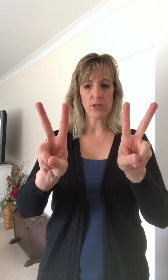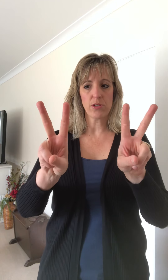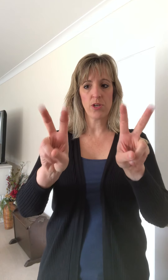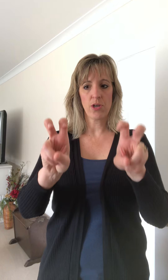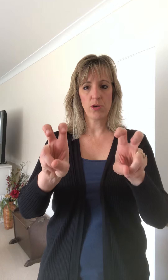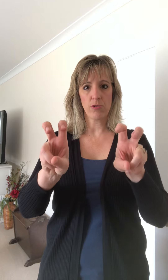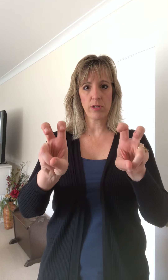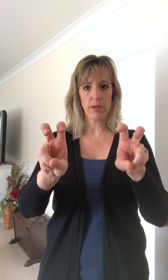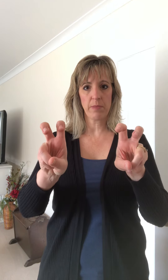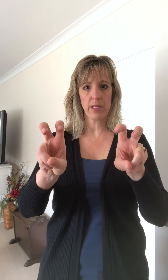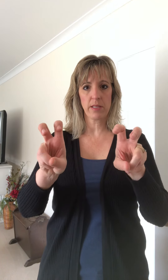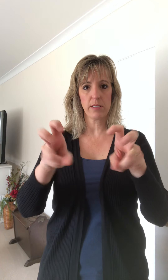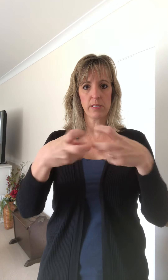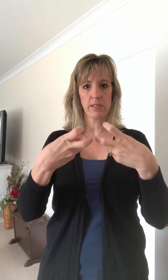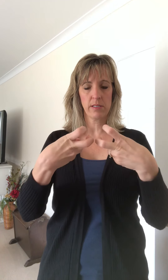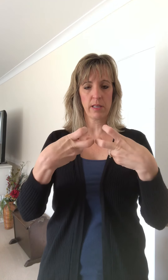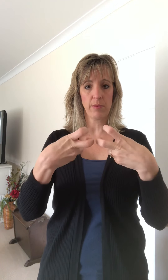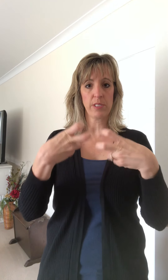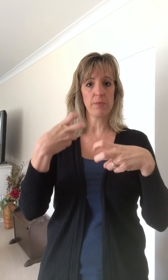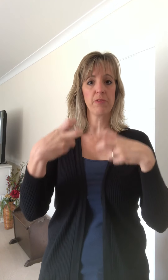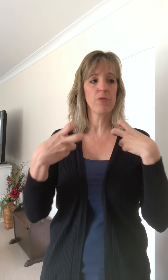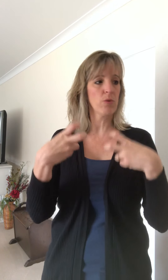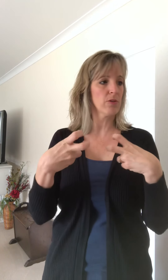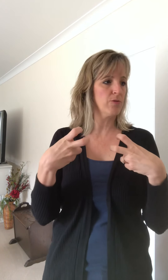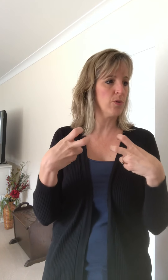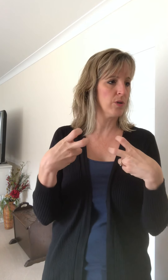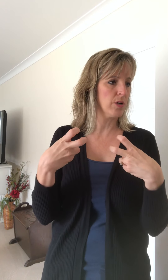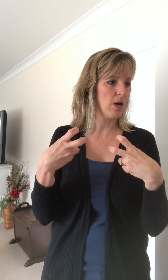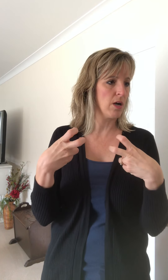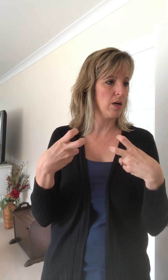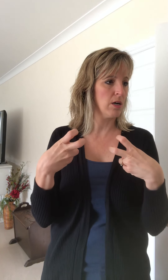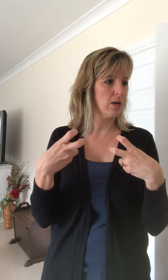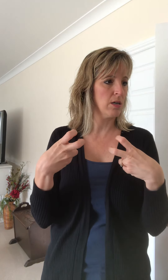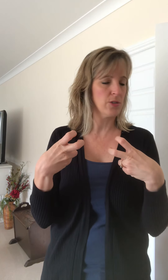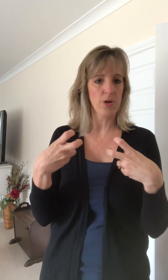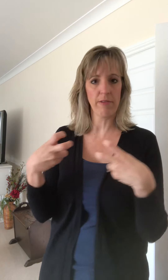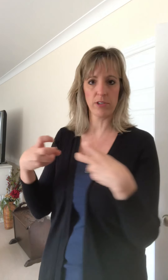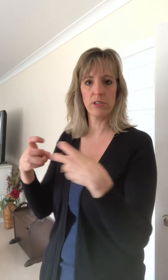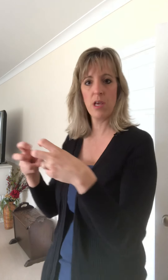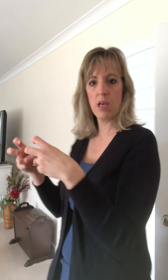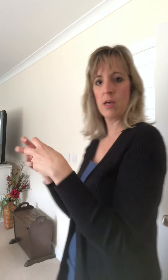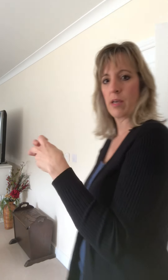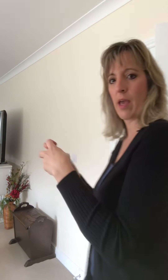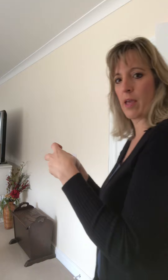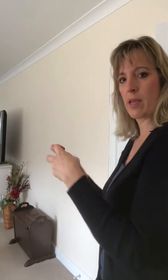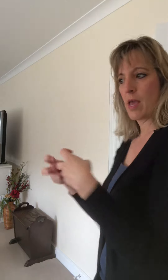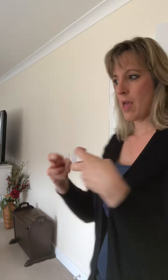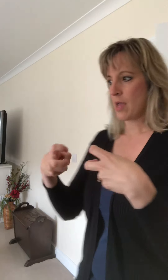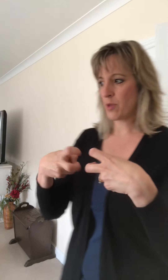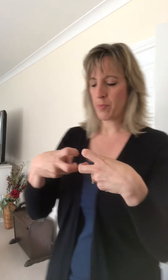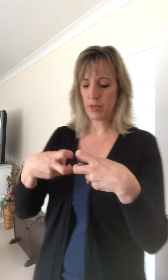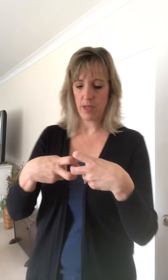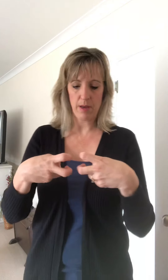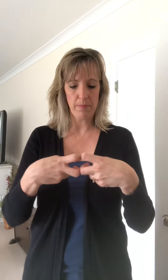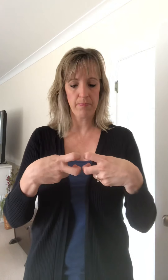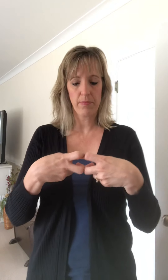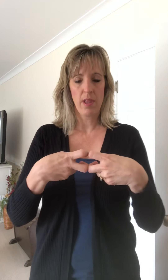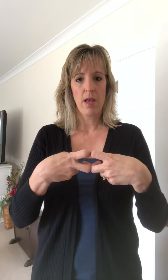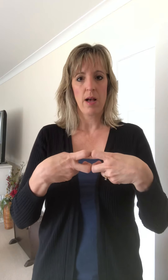fingers, you crook them like this, like we did before for travel, okay? And you put them